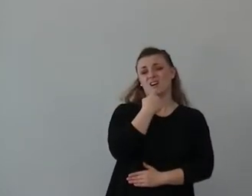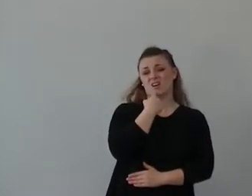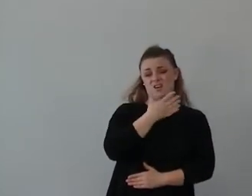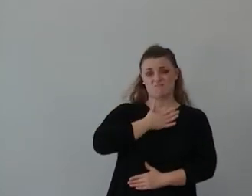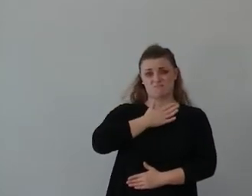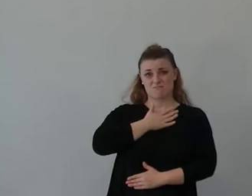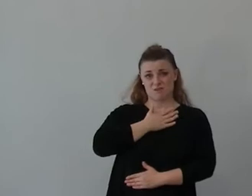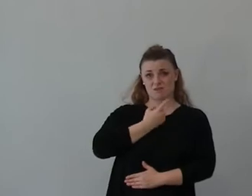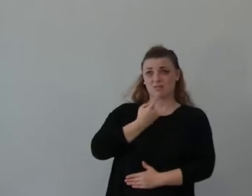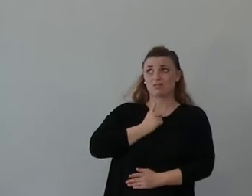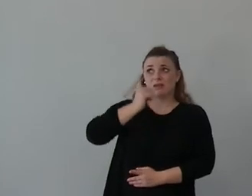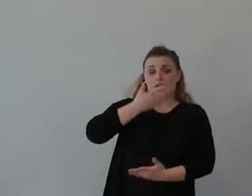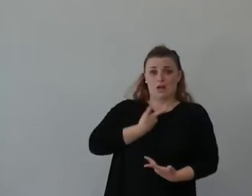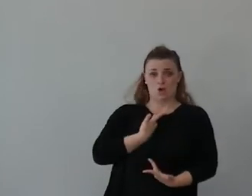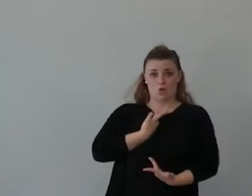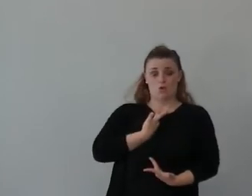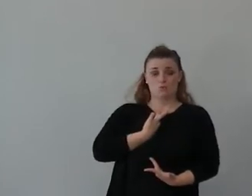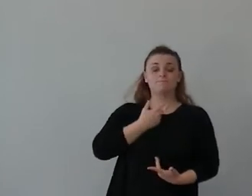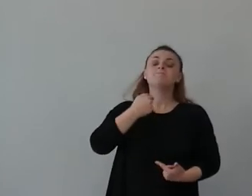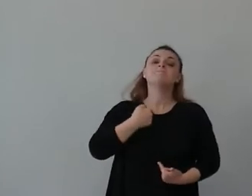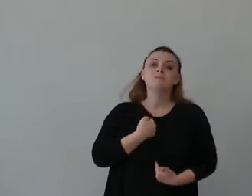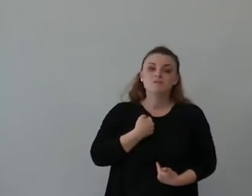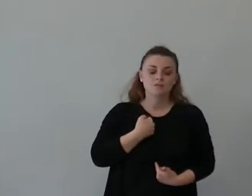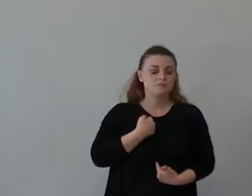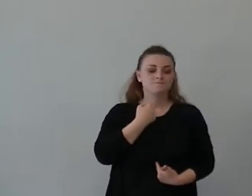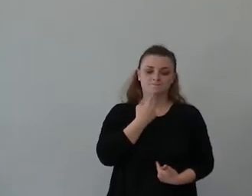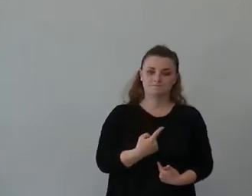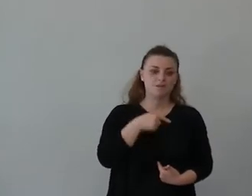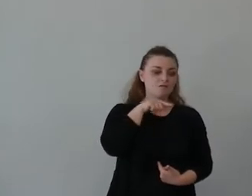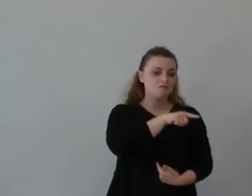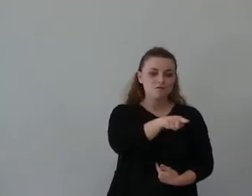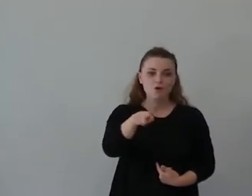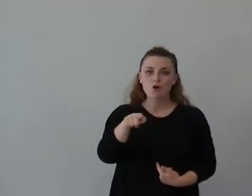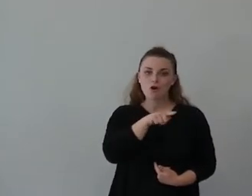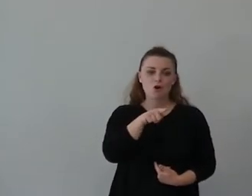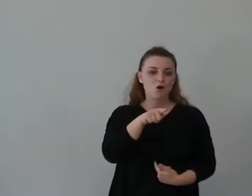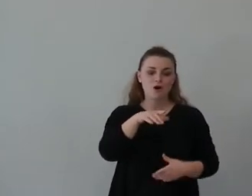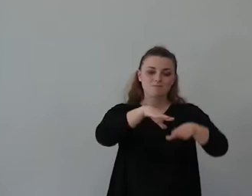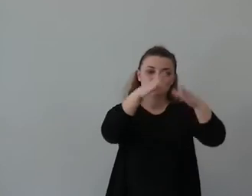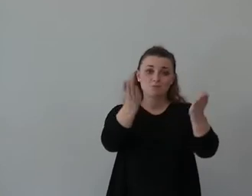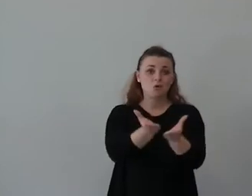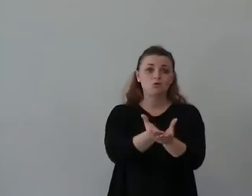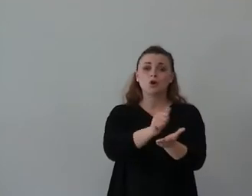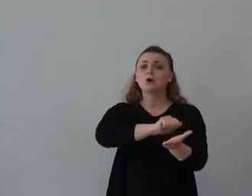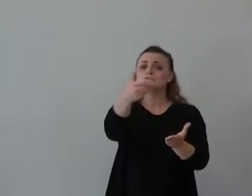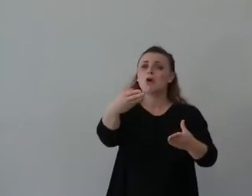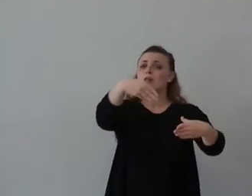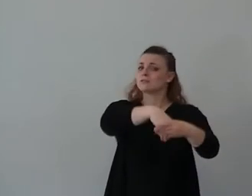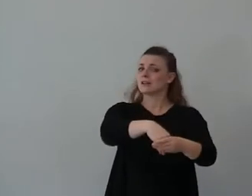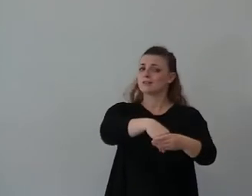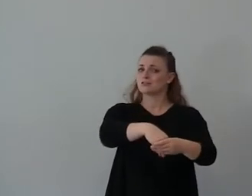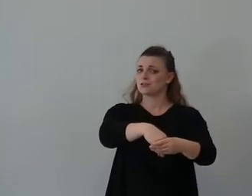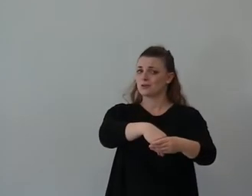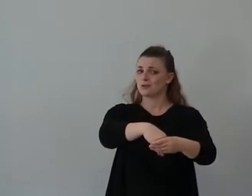Siccome non siete del mondo, ma io scelgo voi in mezzo al mondo, per questo il mondo vi